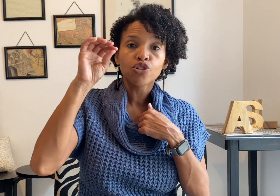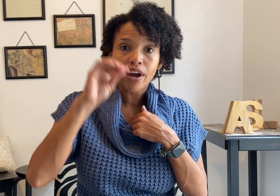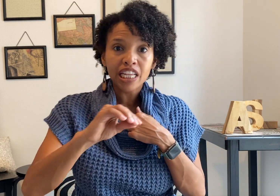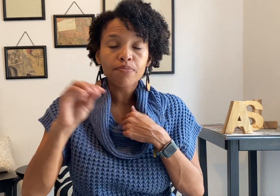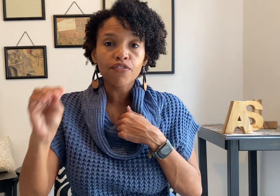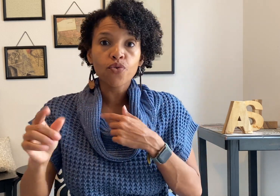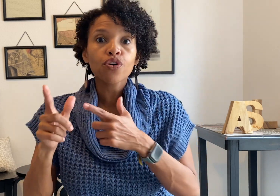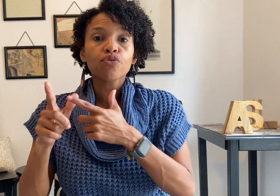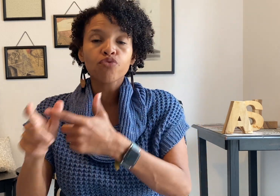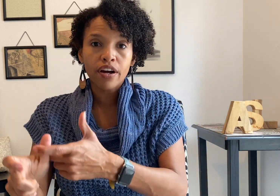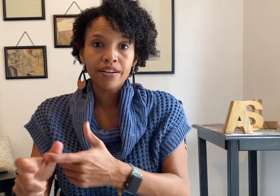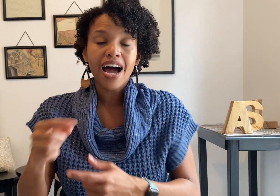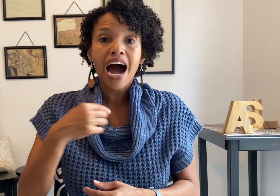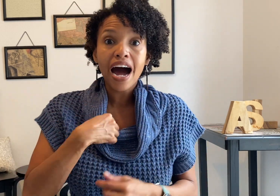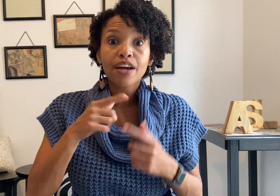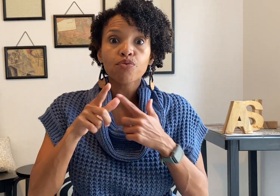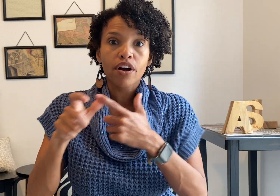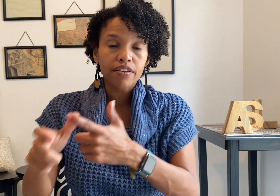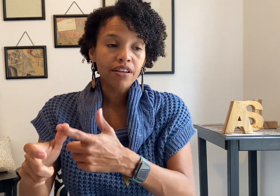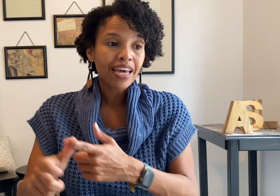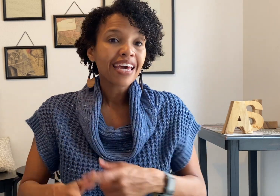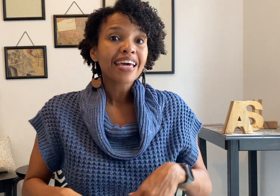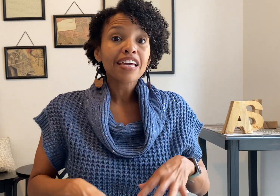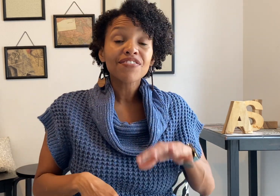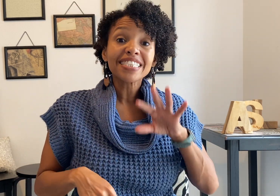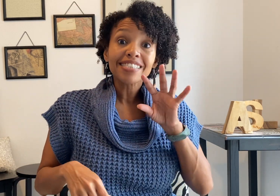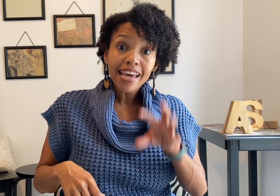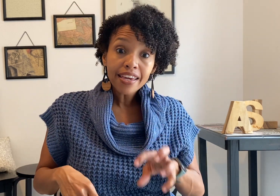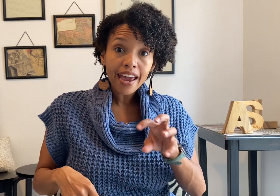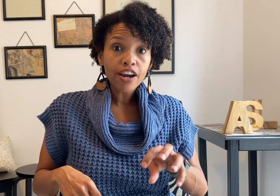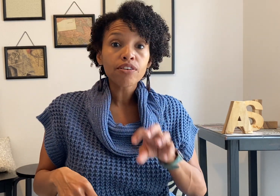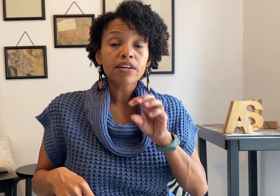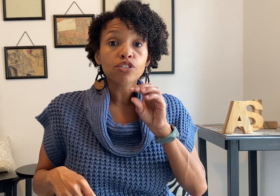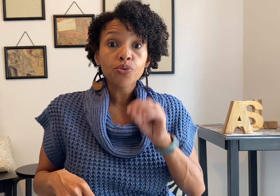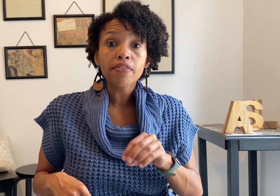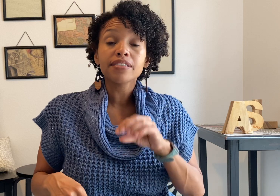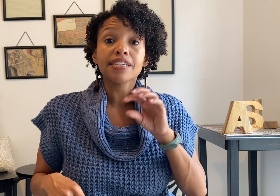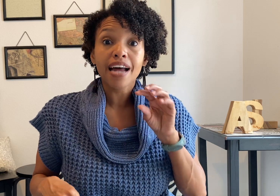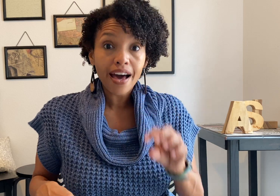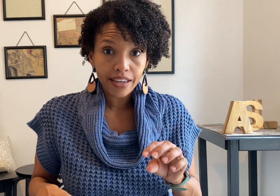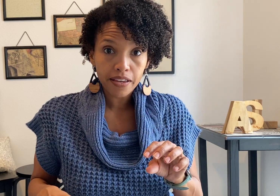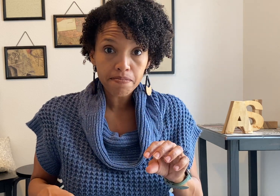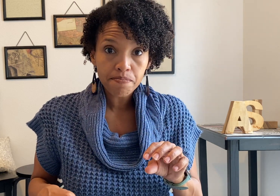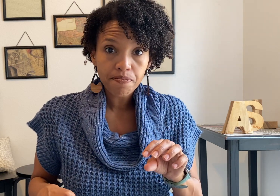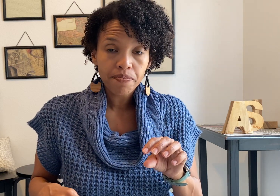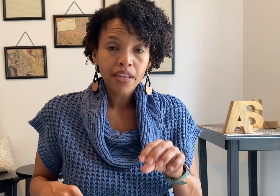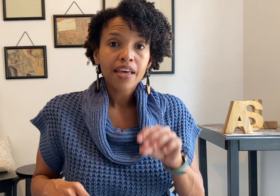directly before run. I run. If the daycare is doing the denying,